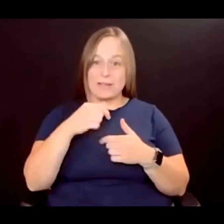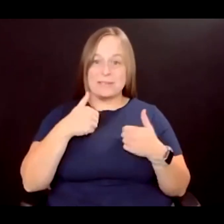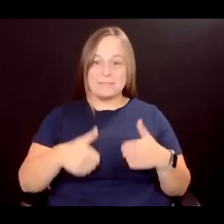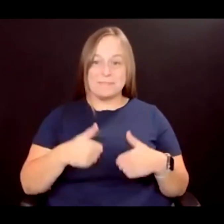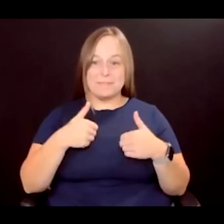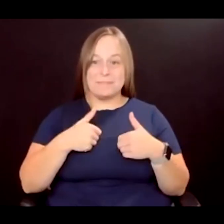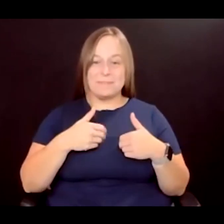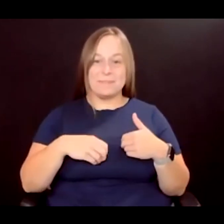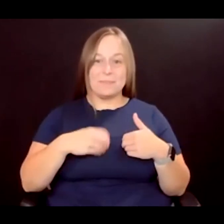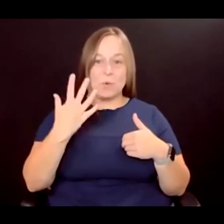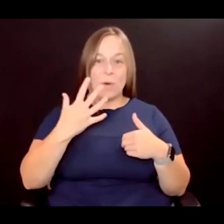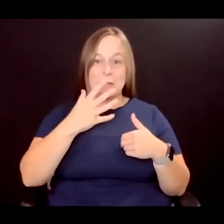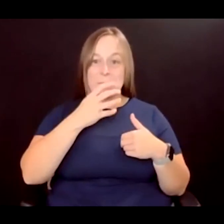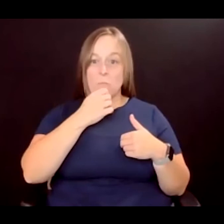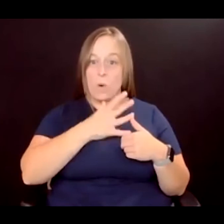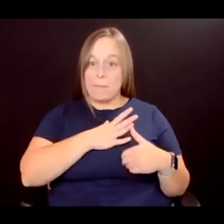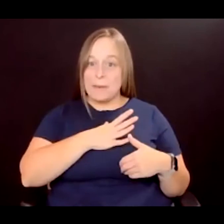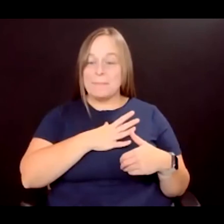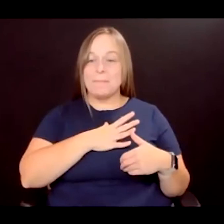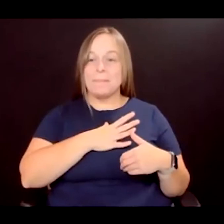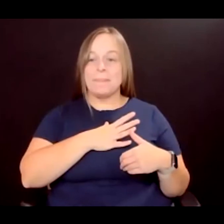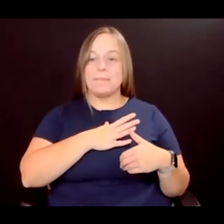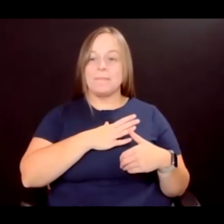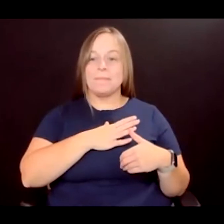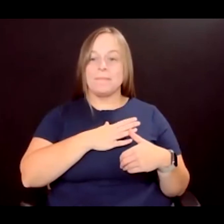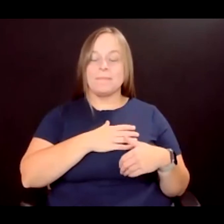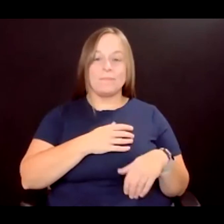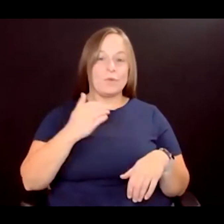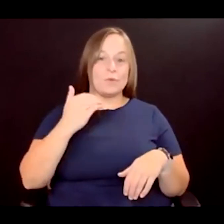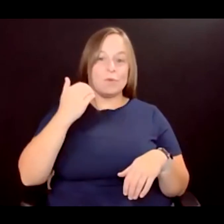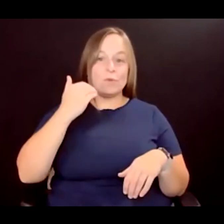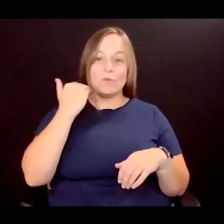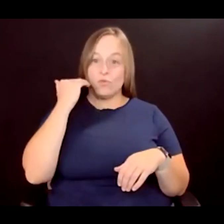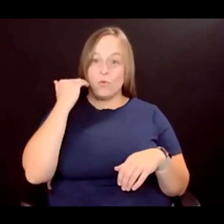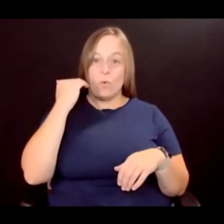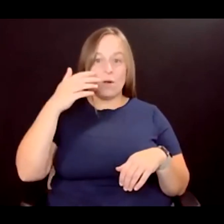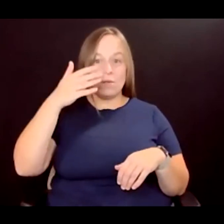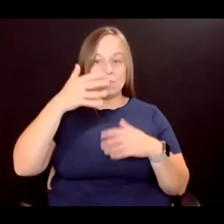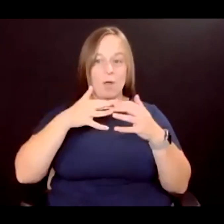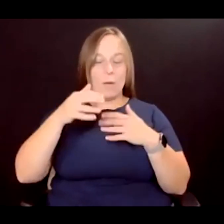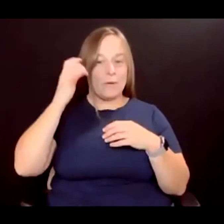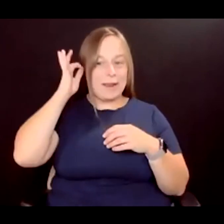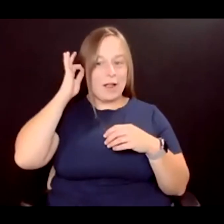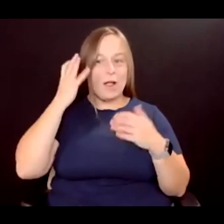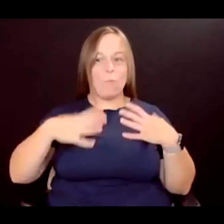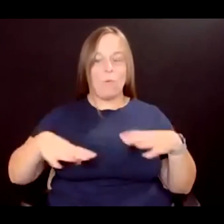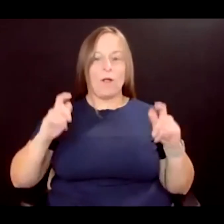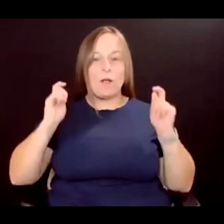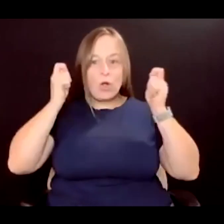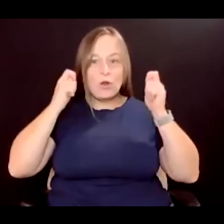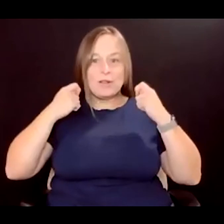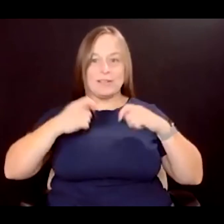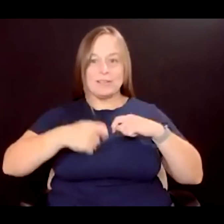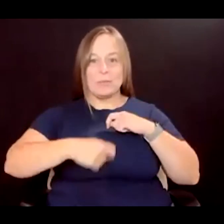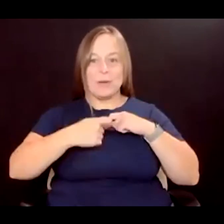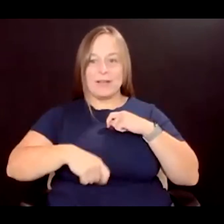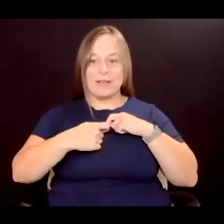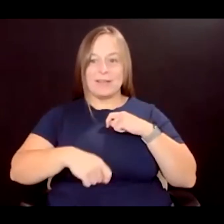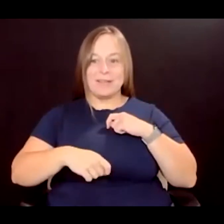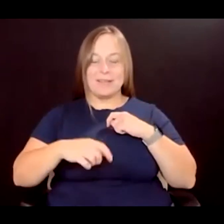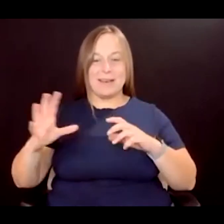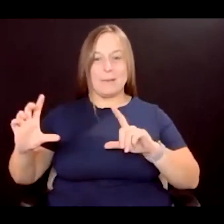most places, and the plan is for people with disabilities to go into a room and wait for someone to come and get them, and this is not a